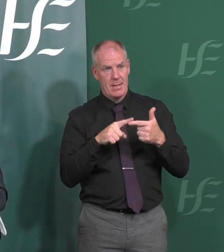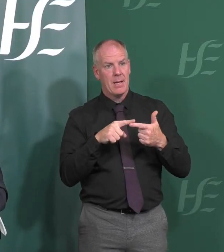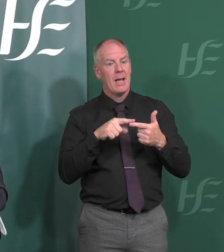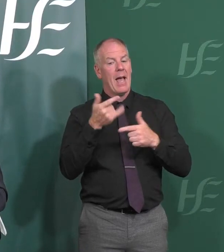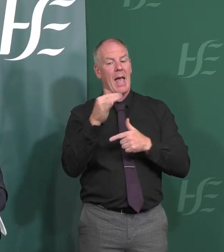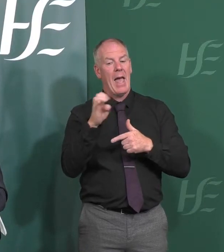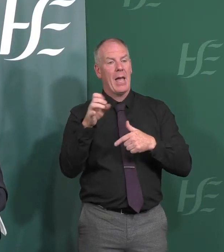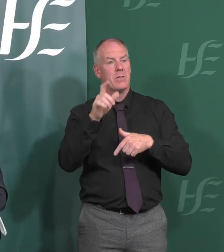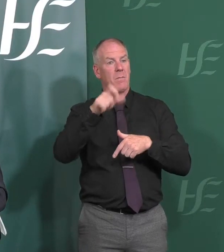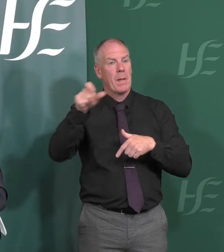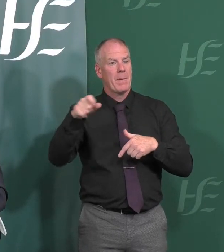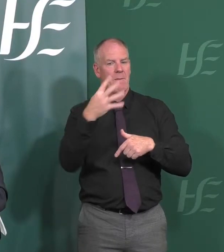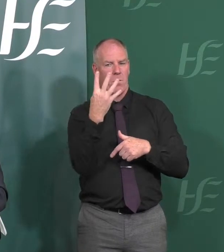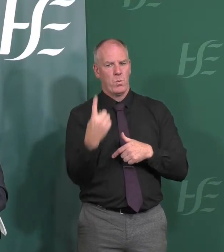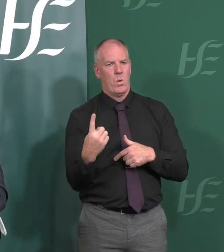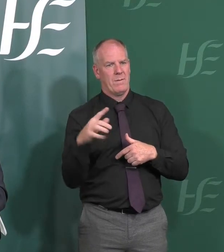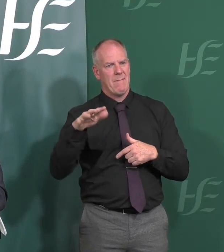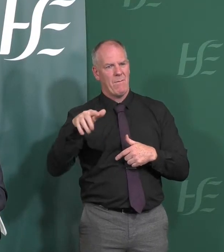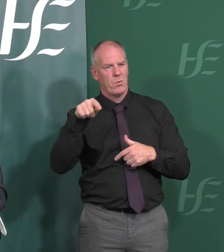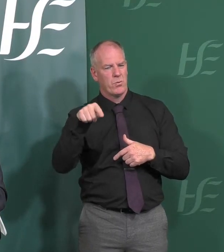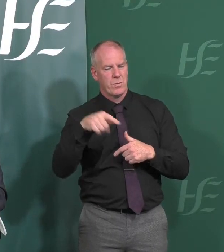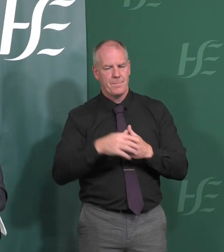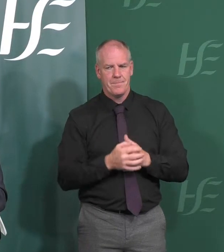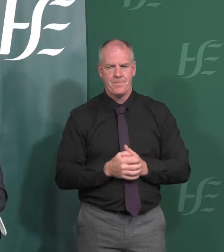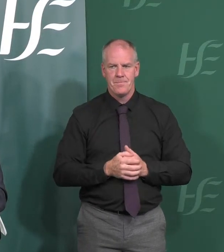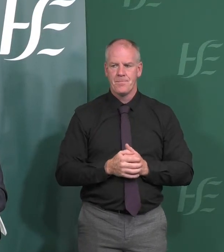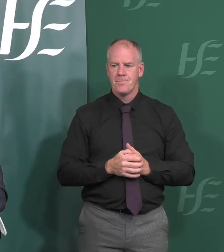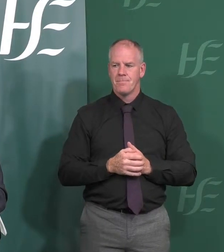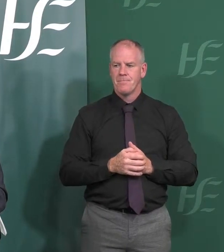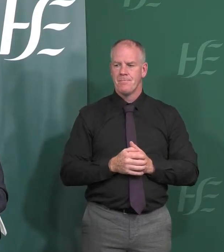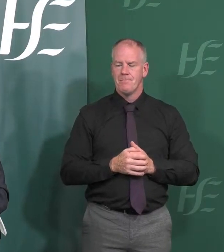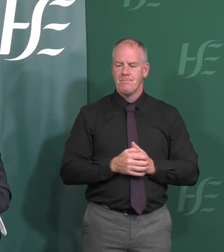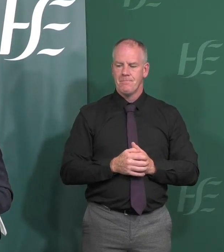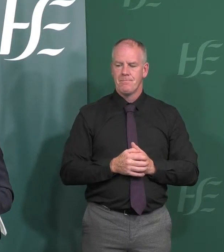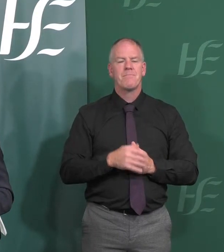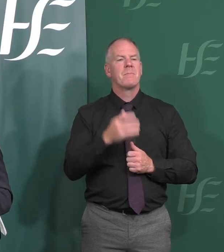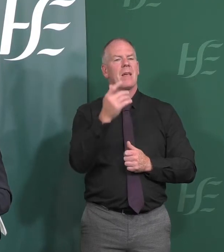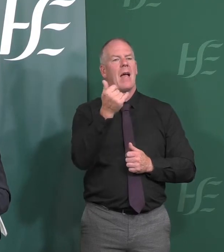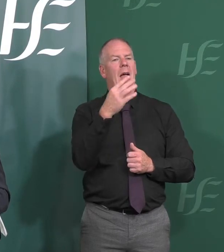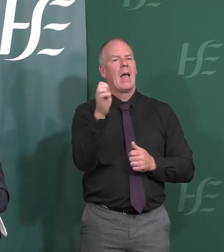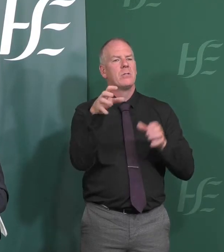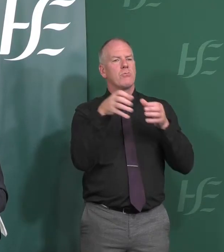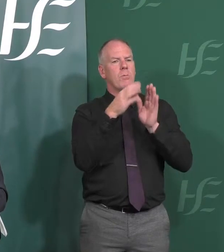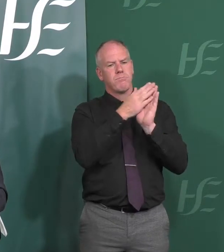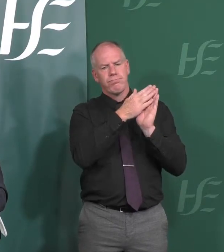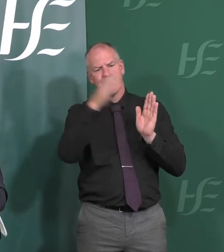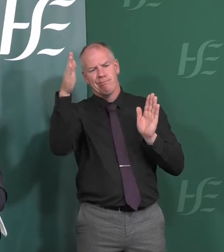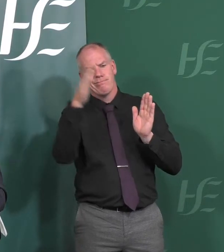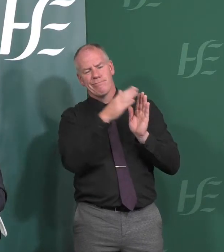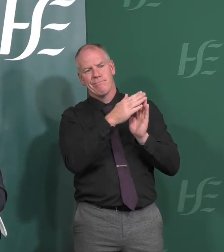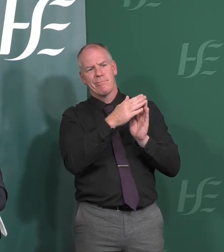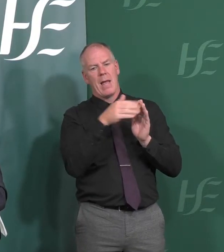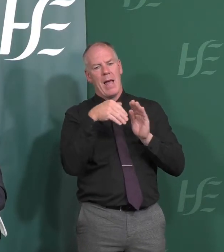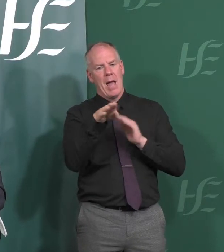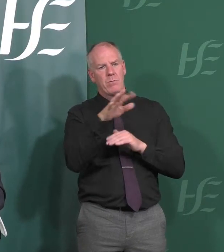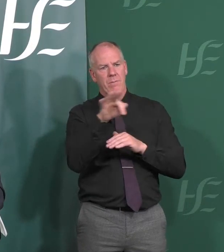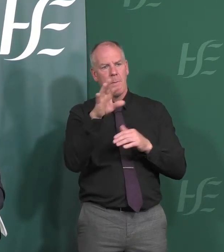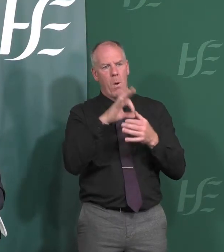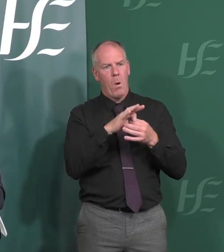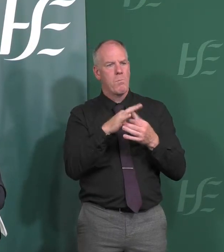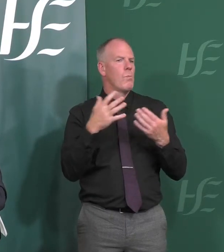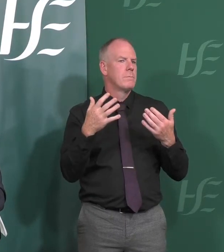age of 41 years of age. But indeed, the age range of those discharged can vary